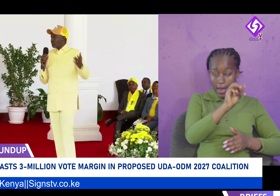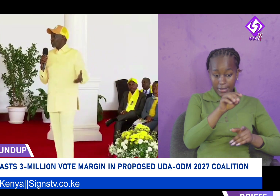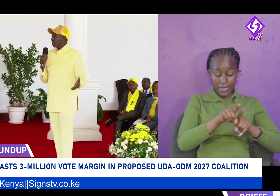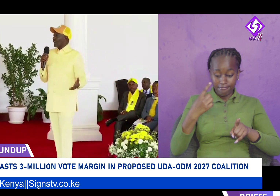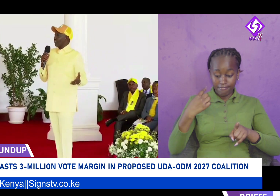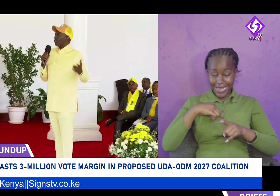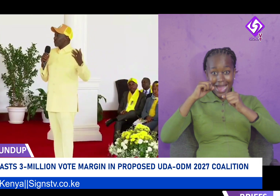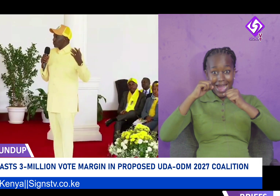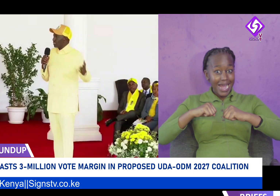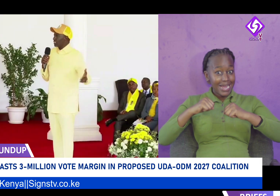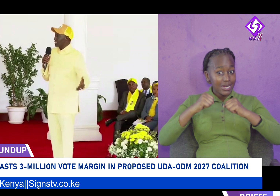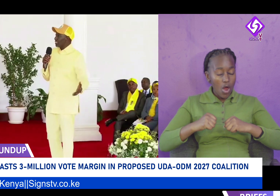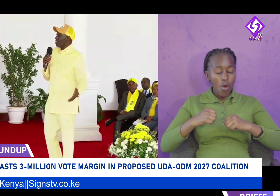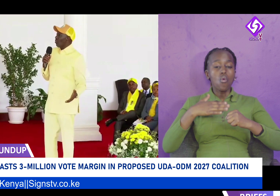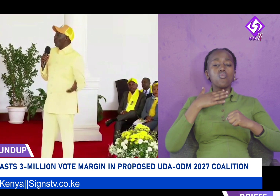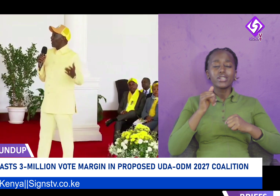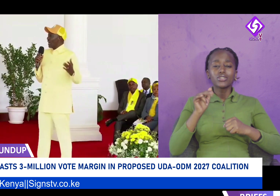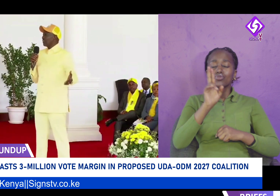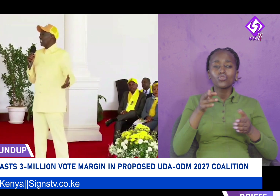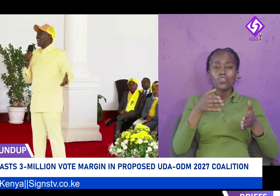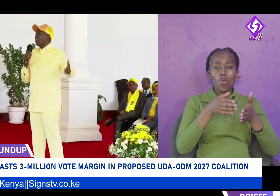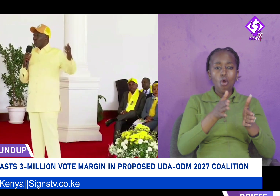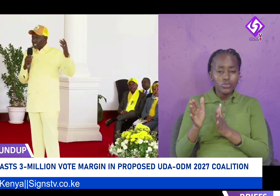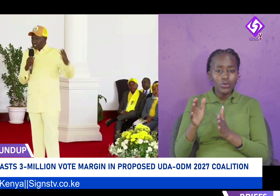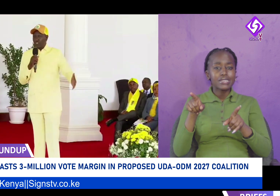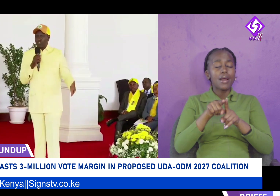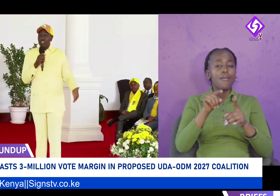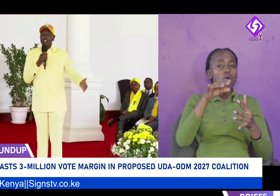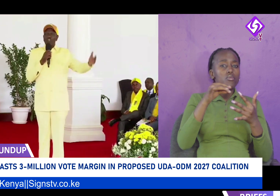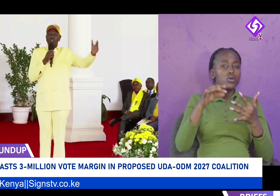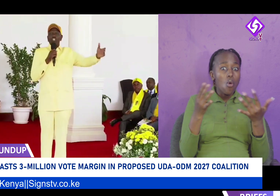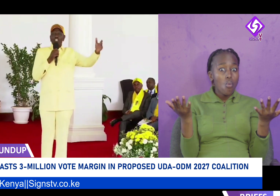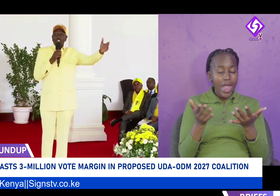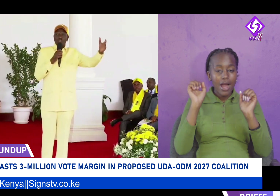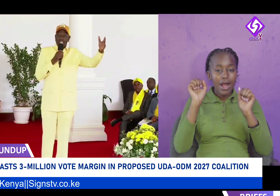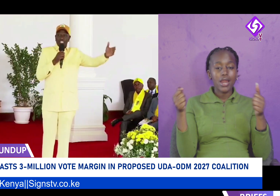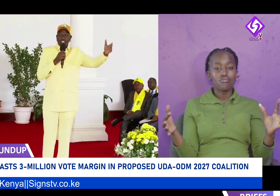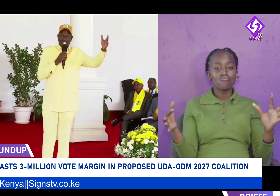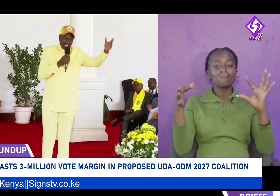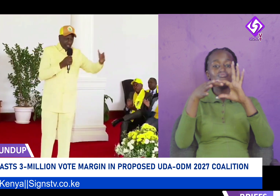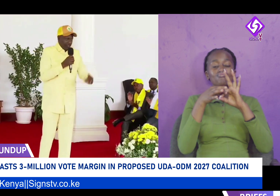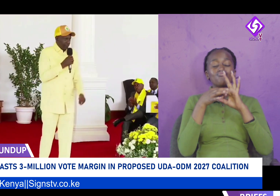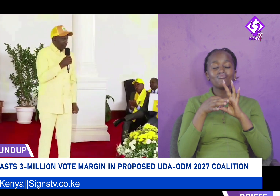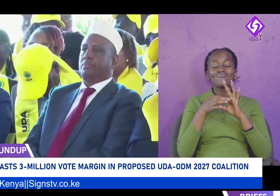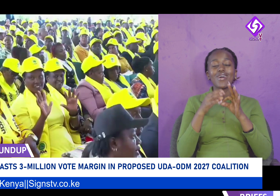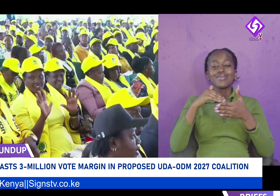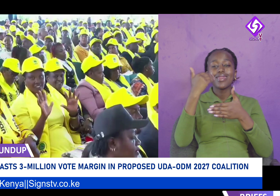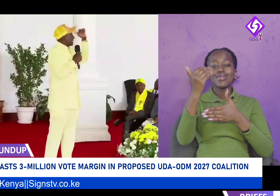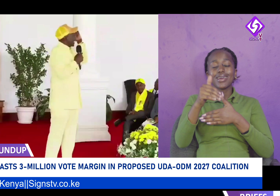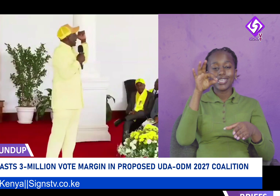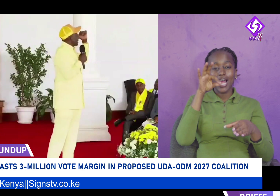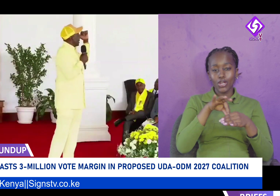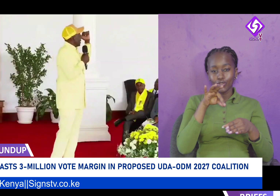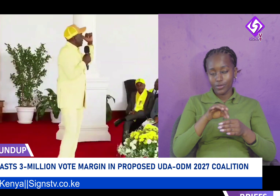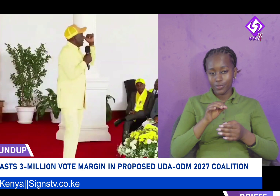option and the opportunity of having a coalition going into the next election. The last election,